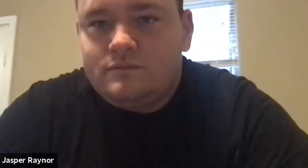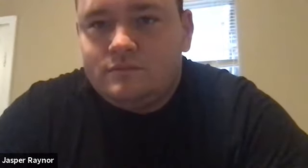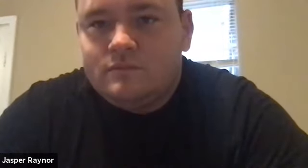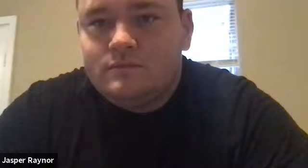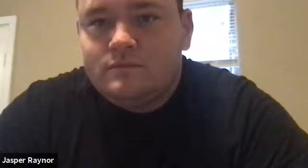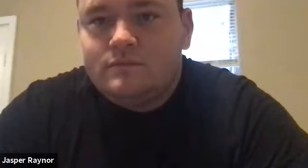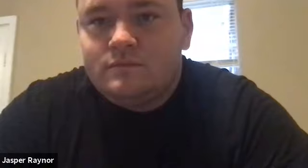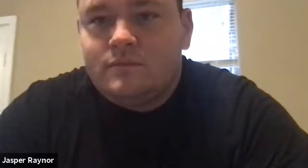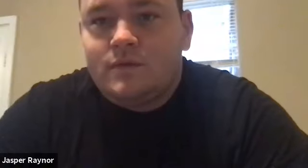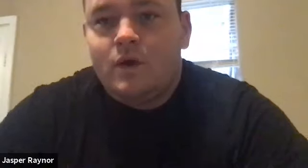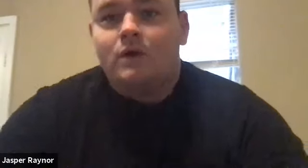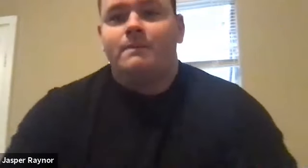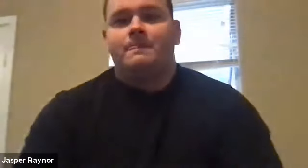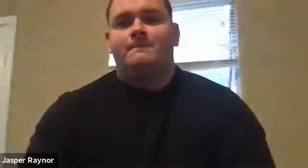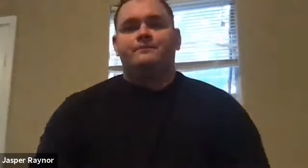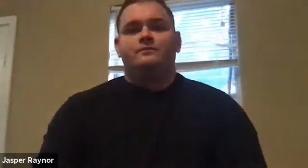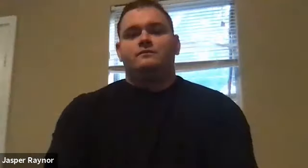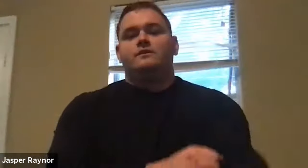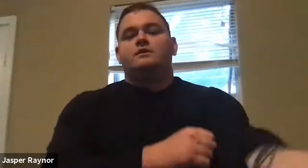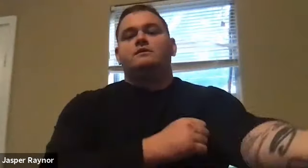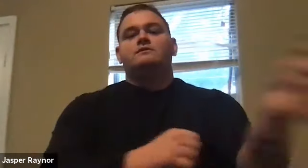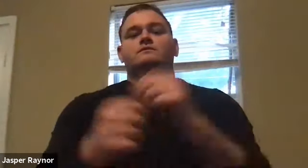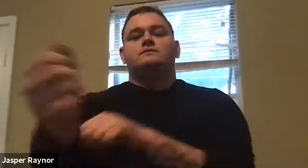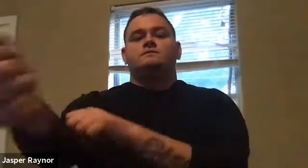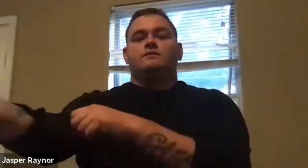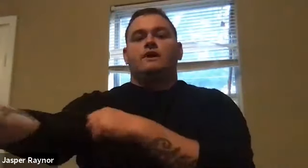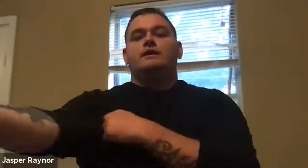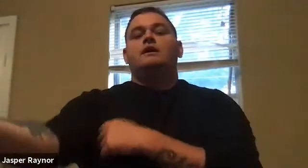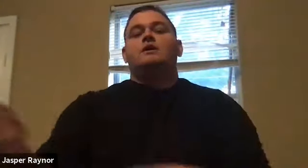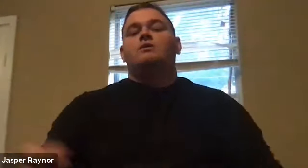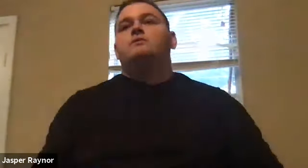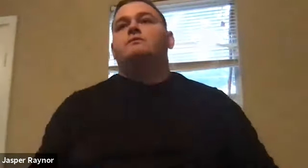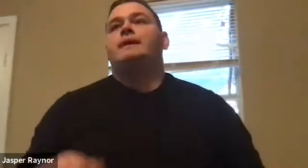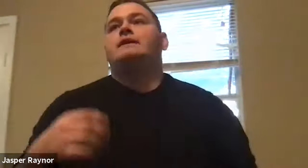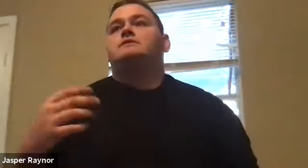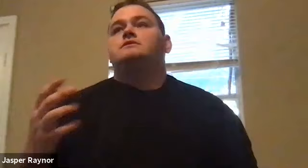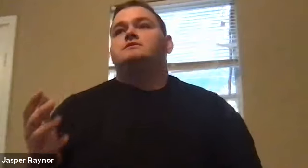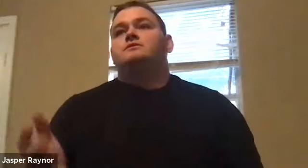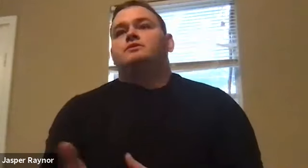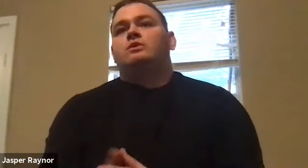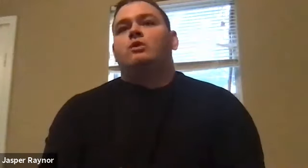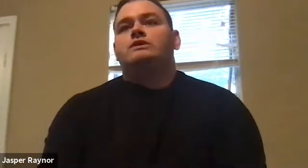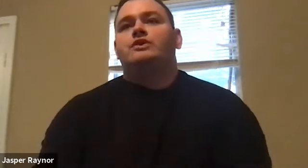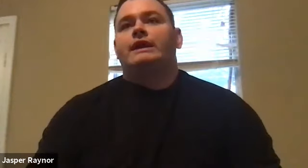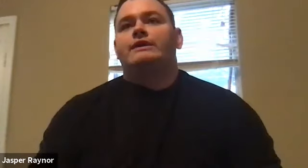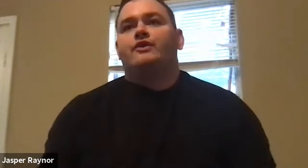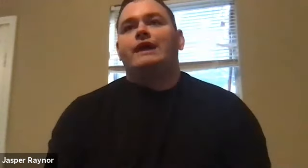yeah, 53, I'm bringing it back. Right. Well, but you want to create your